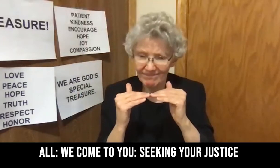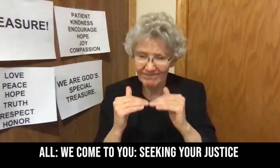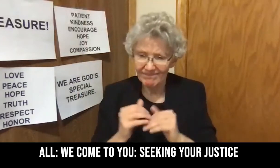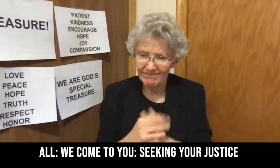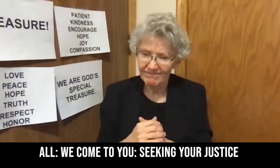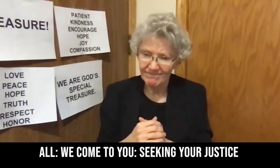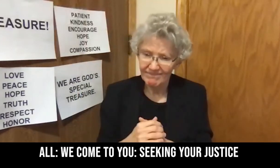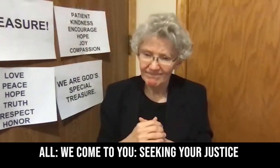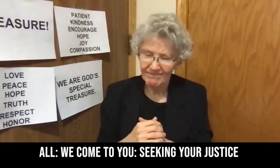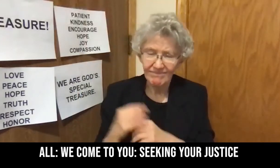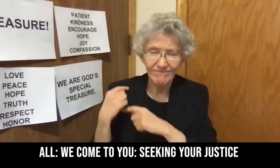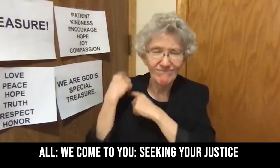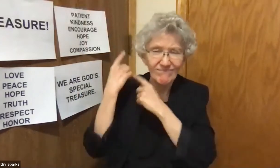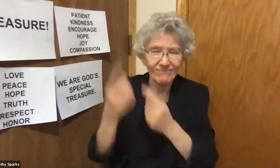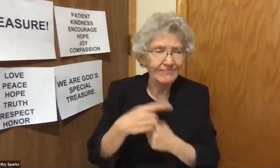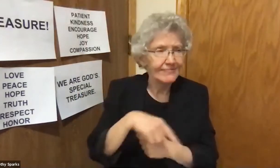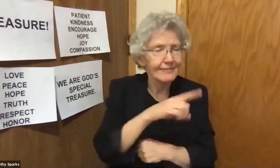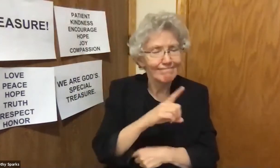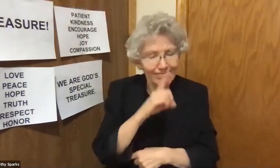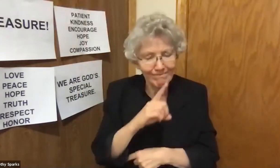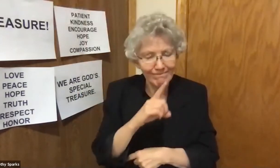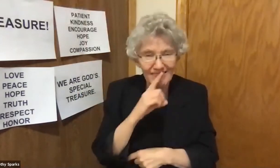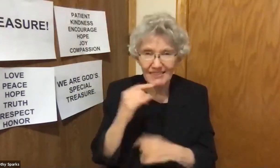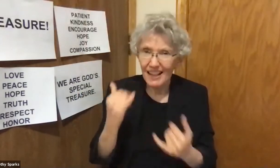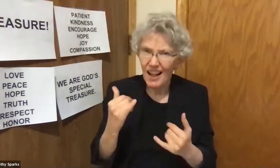to you seeking your justice.